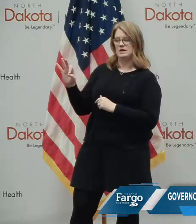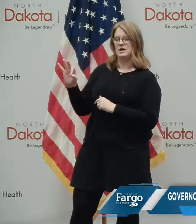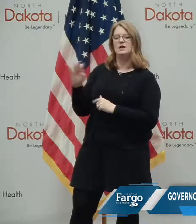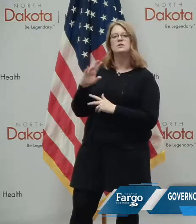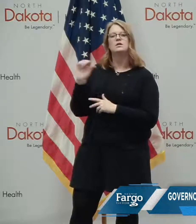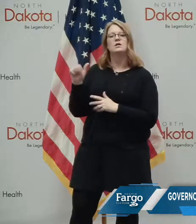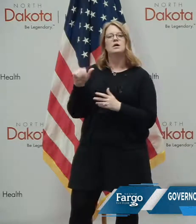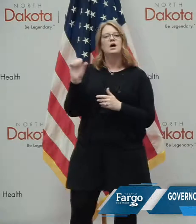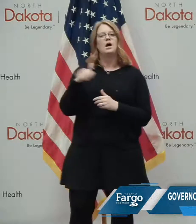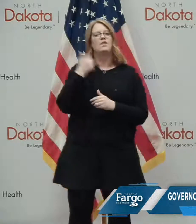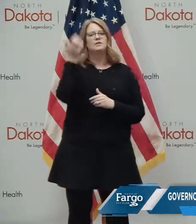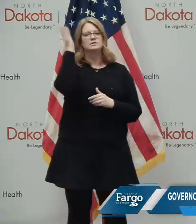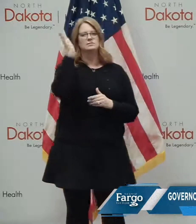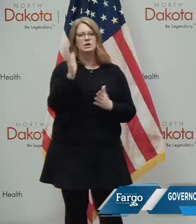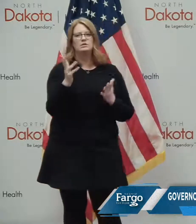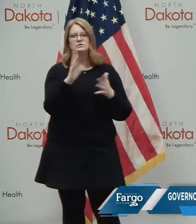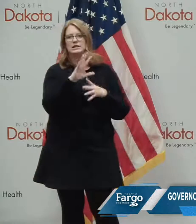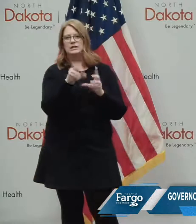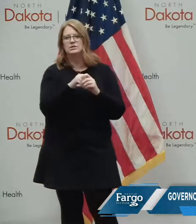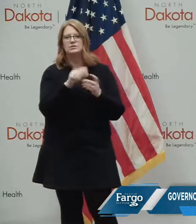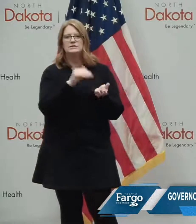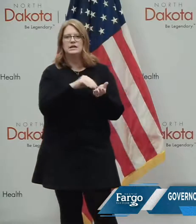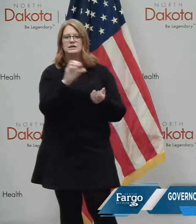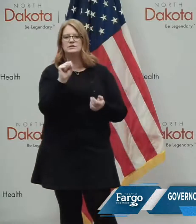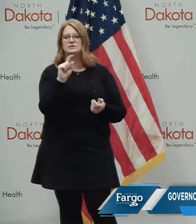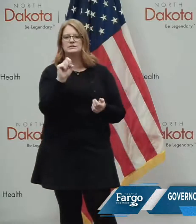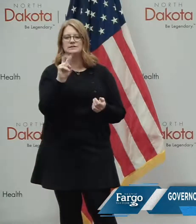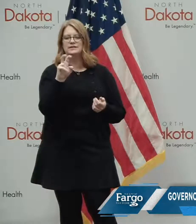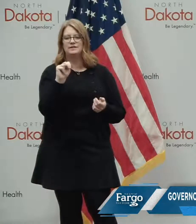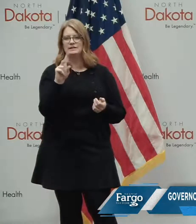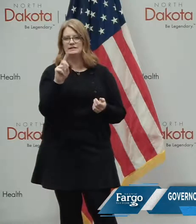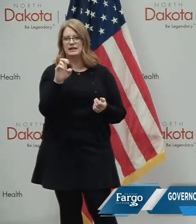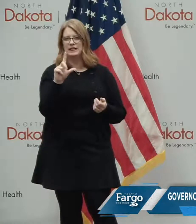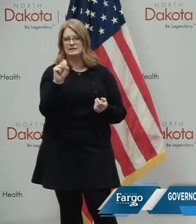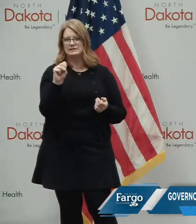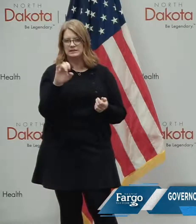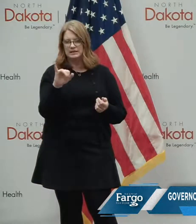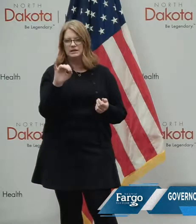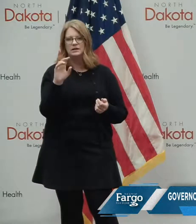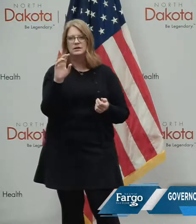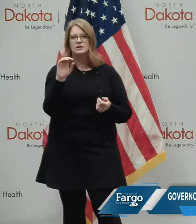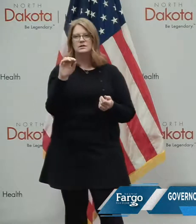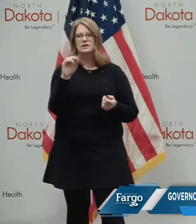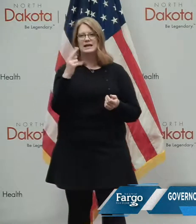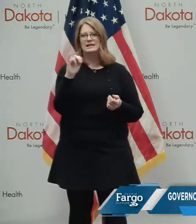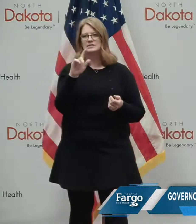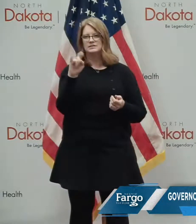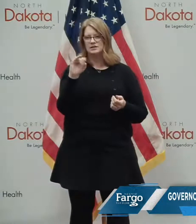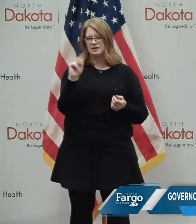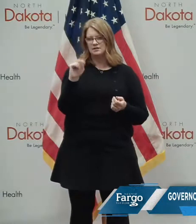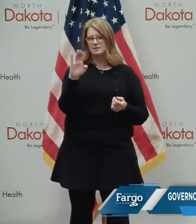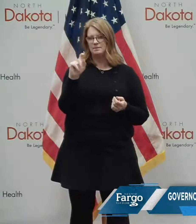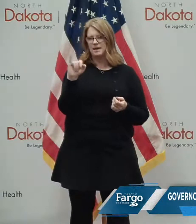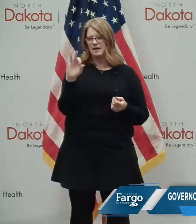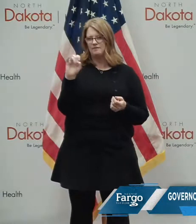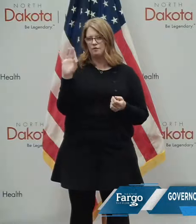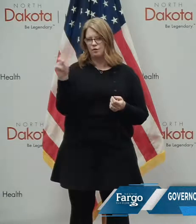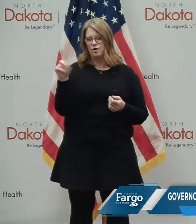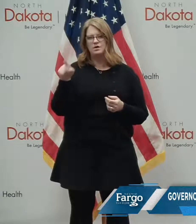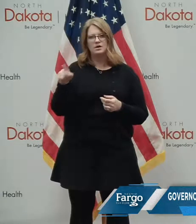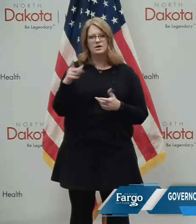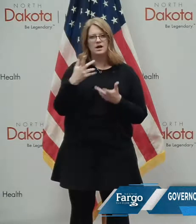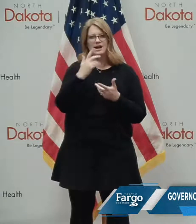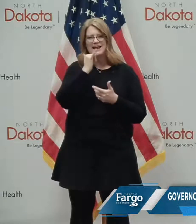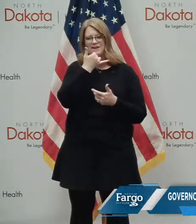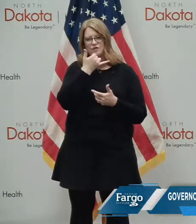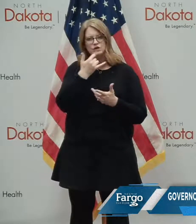featured speakers include Dr. Stephen DeLacy of the Hazelden Betty Ford Foundation, who's an expert on adverse childhood